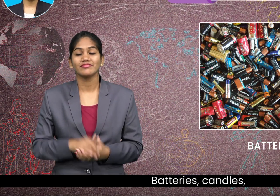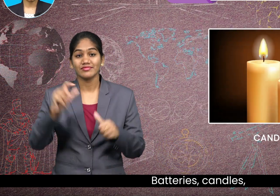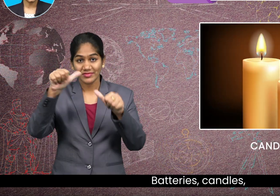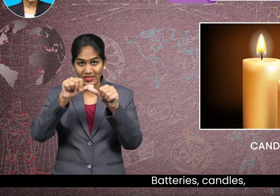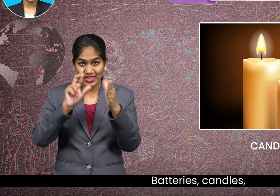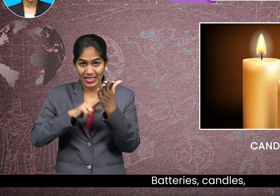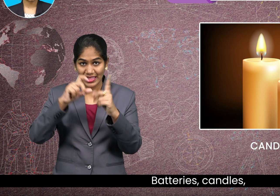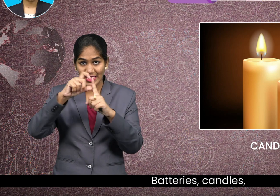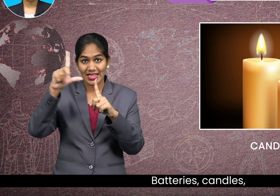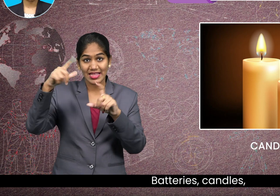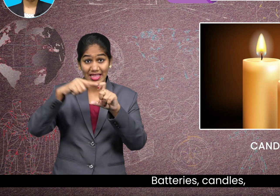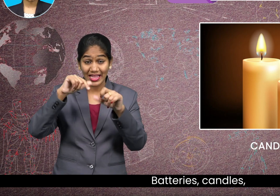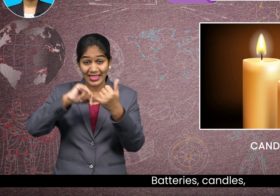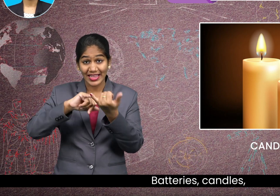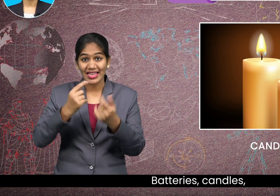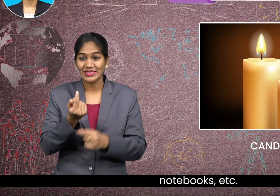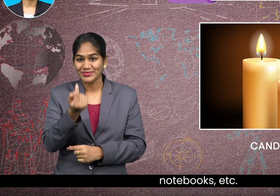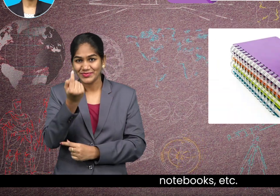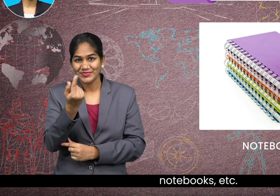candles,